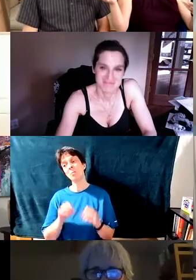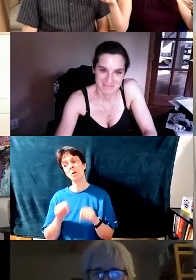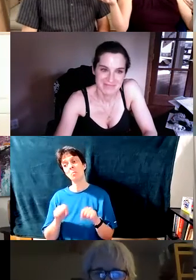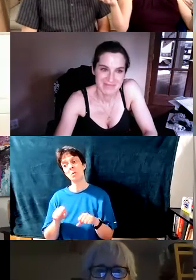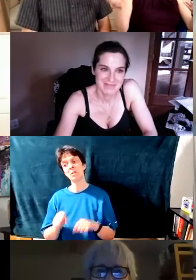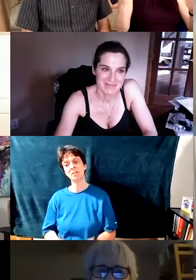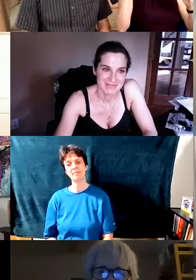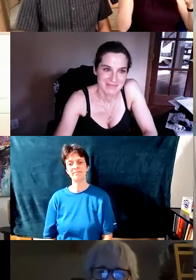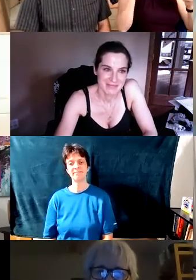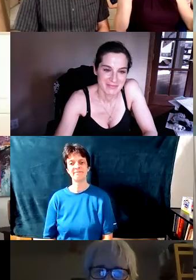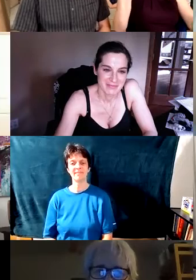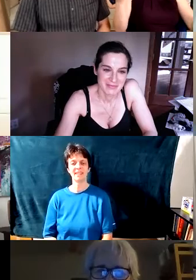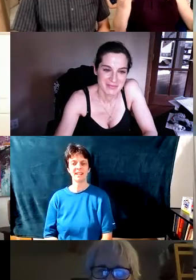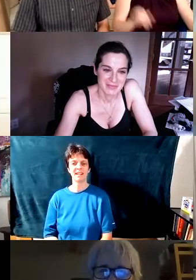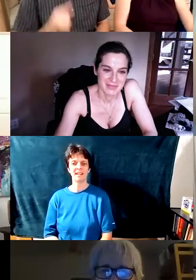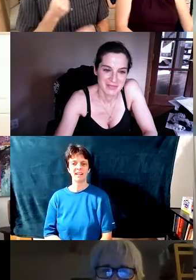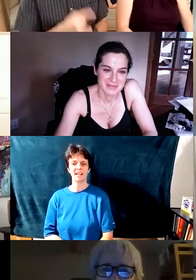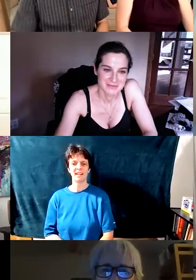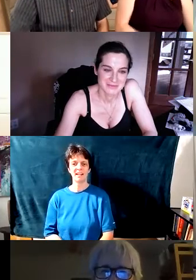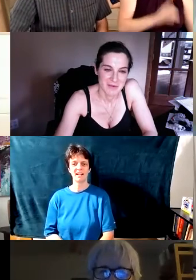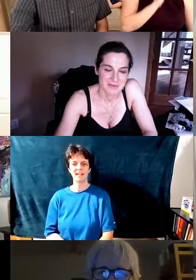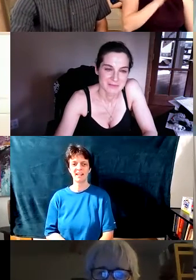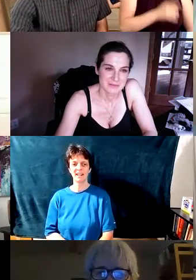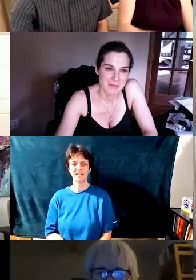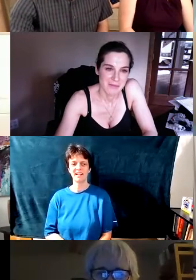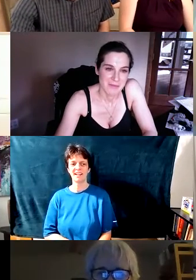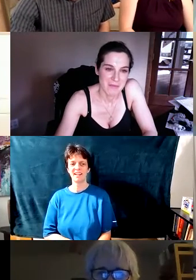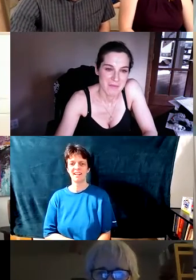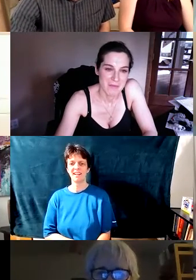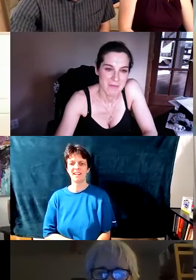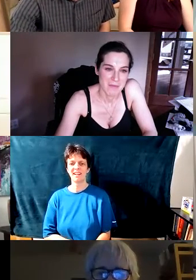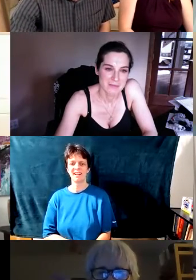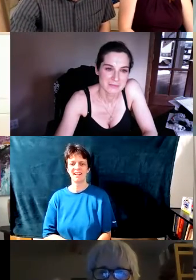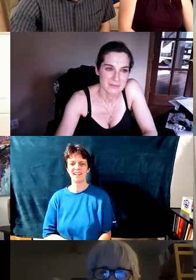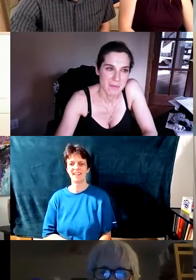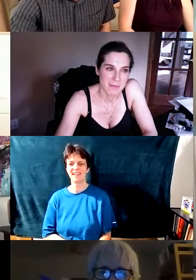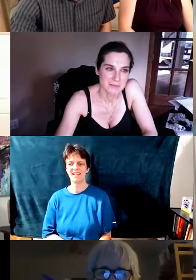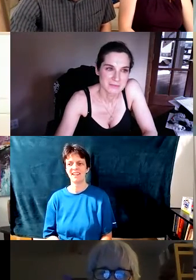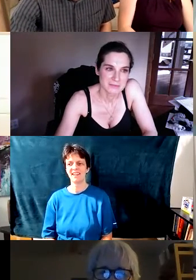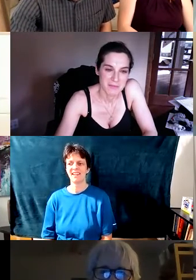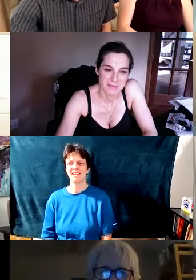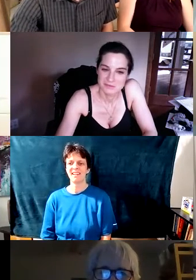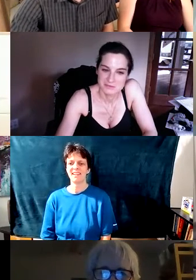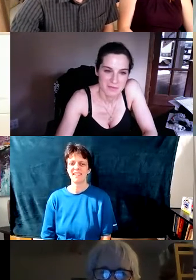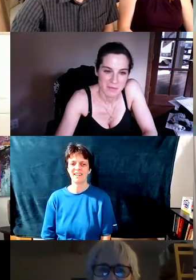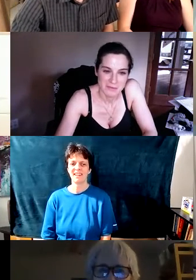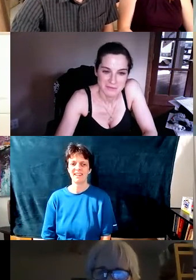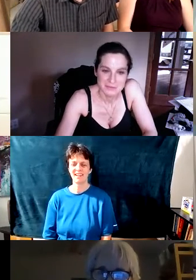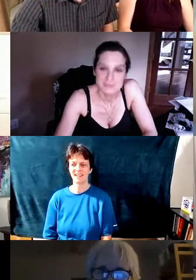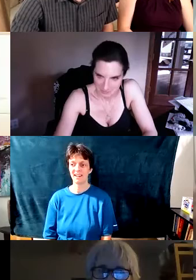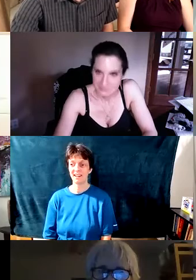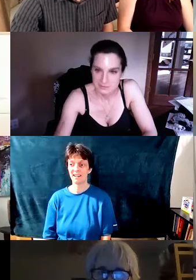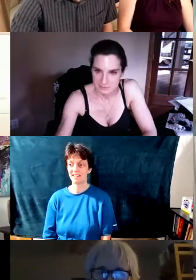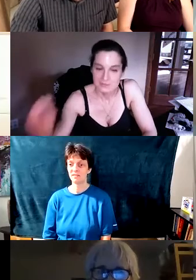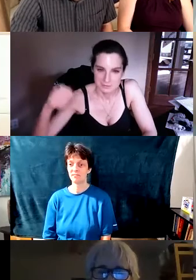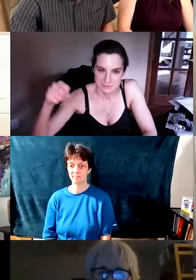know anymore. Expect anything now. Right. Like, it's so true. It's so sad. Okay. Can you hear us? Yeah,